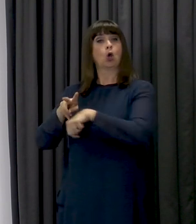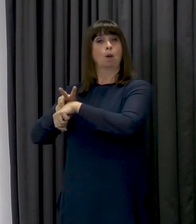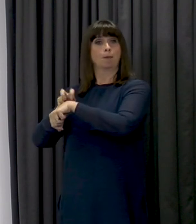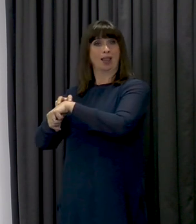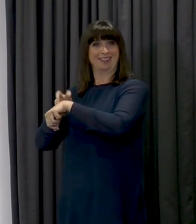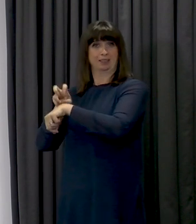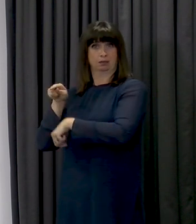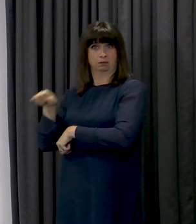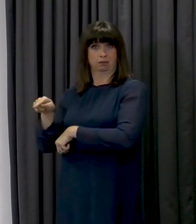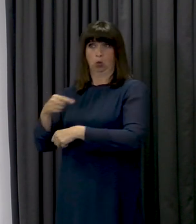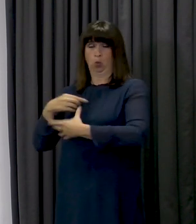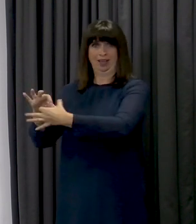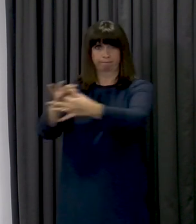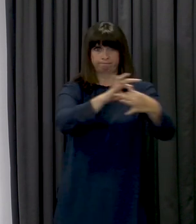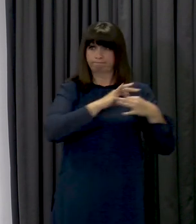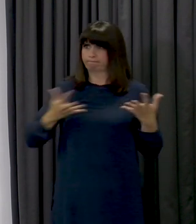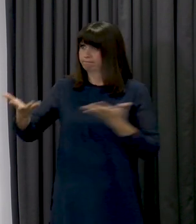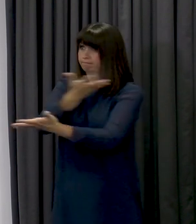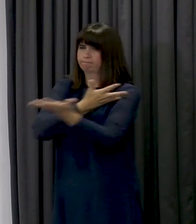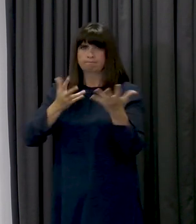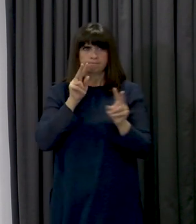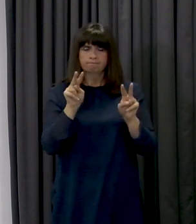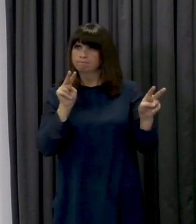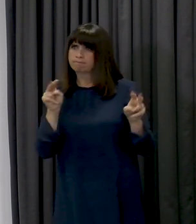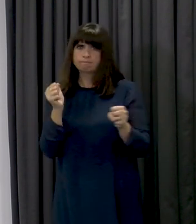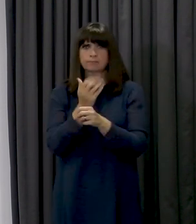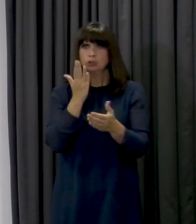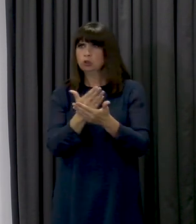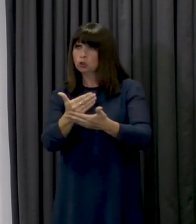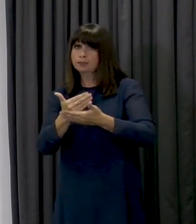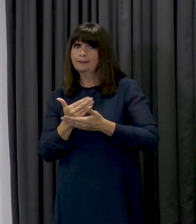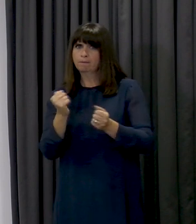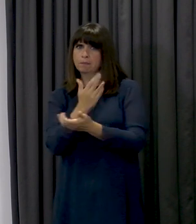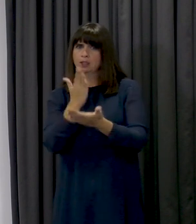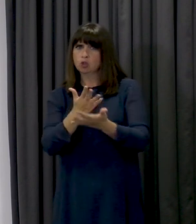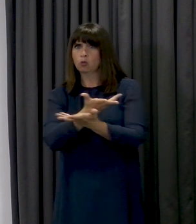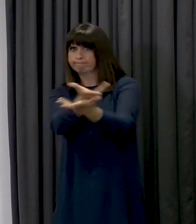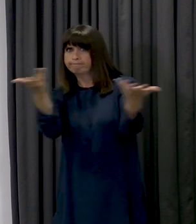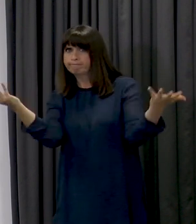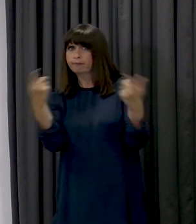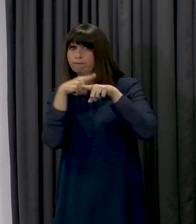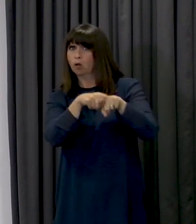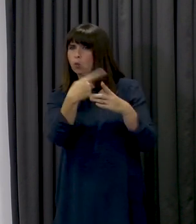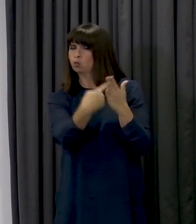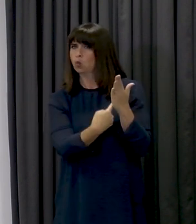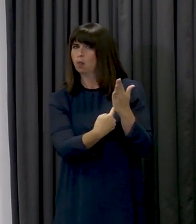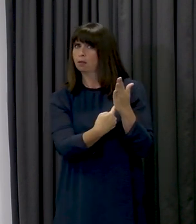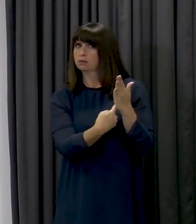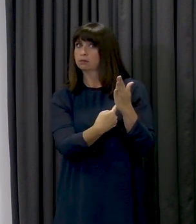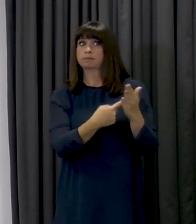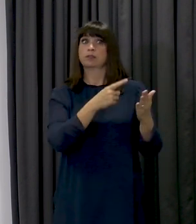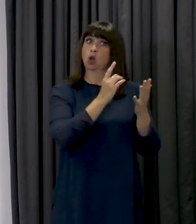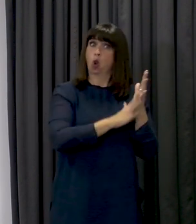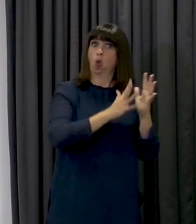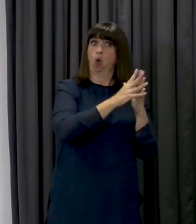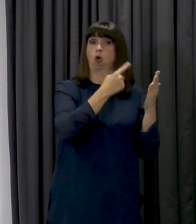the measures to keep us all safe are properly complied with. We will change the